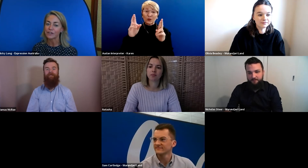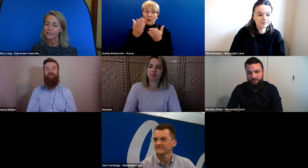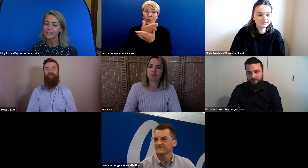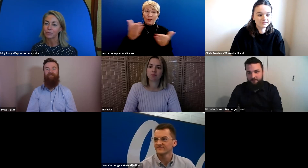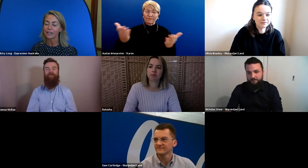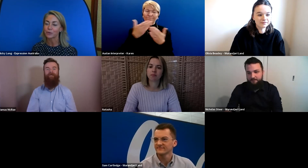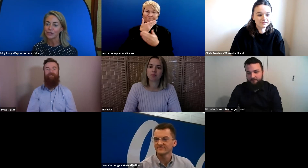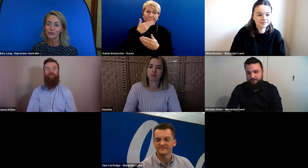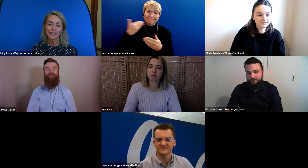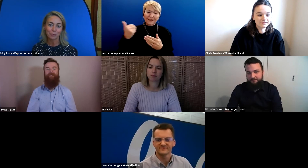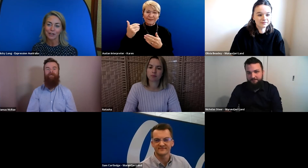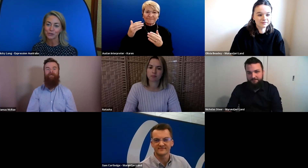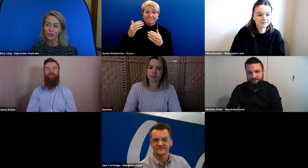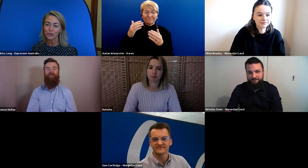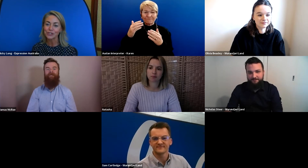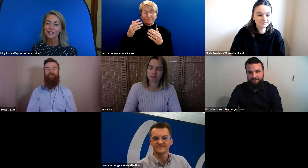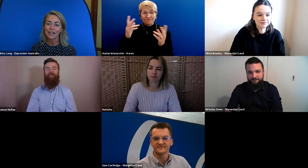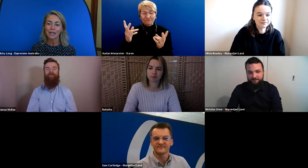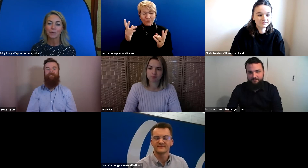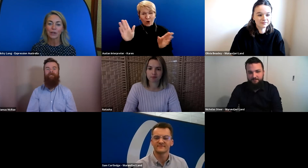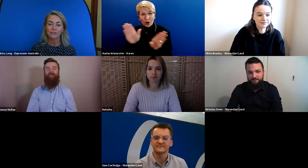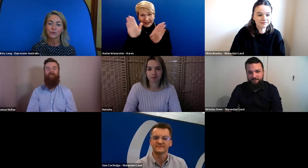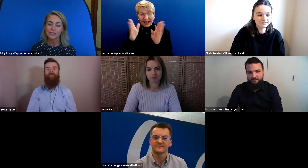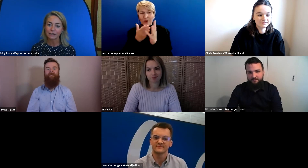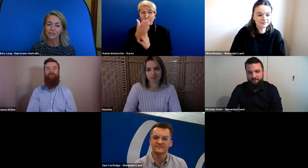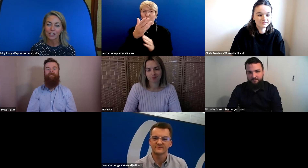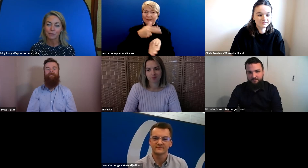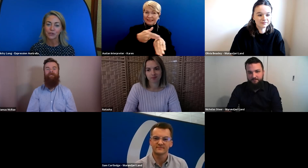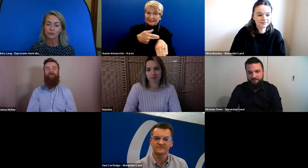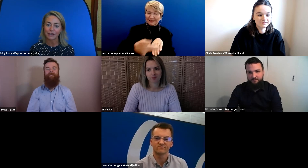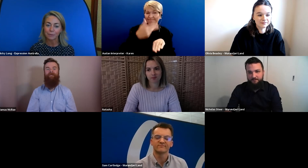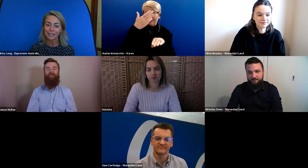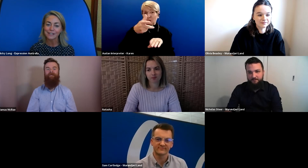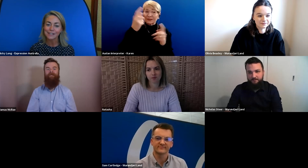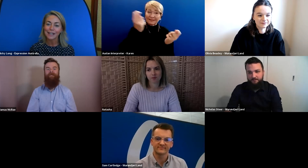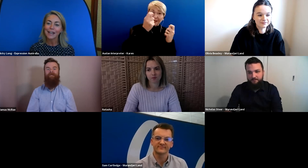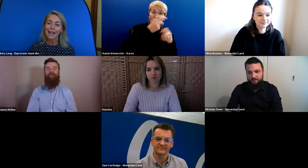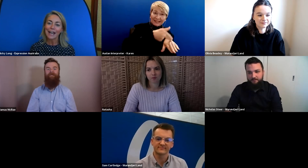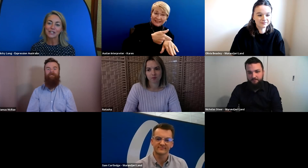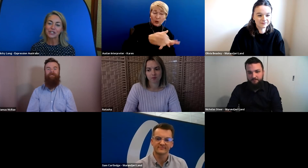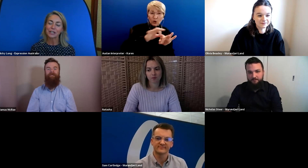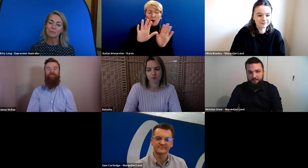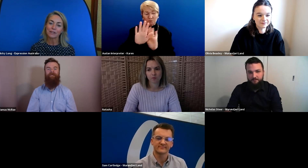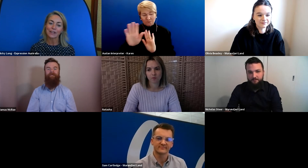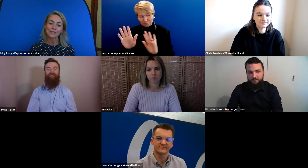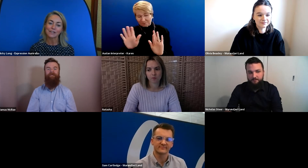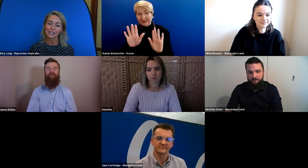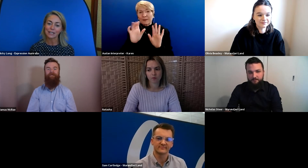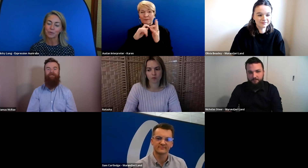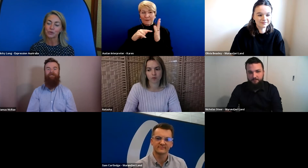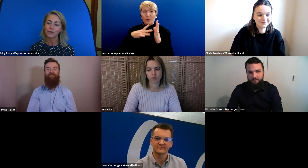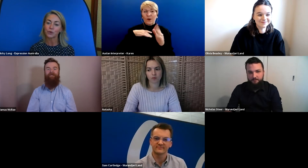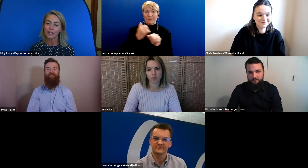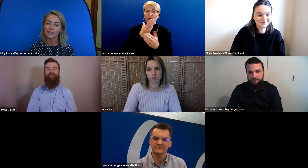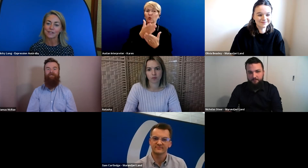break over the Easter break, whether you celebrate or not, a wonderful, safe time with your families, and big thanks to the